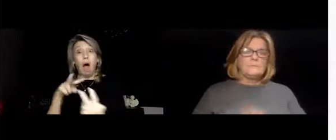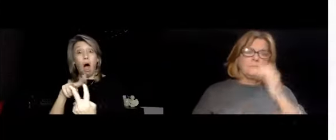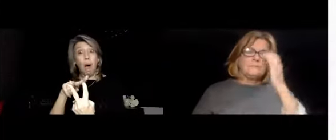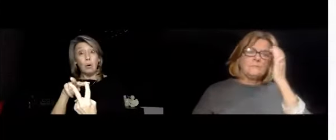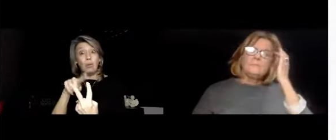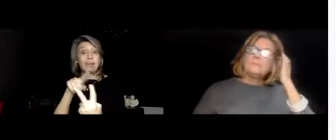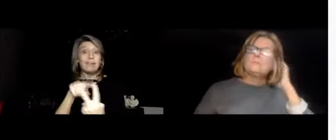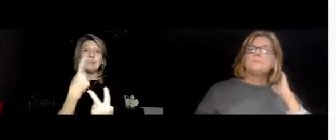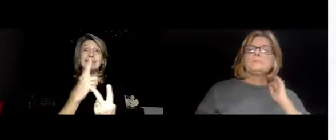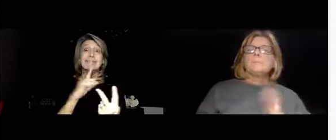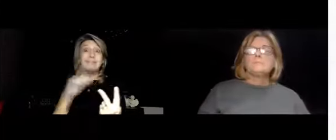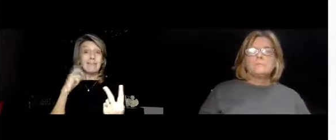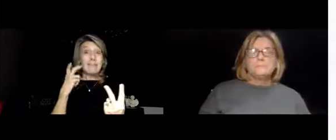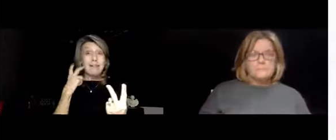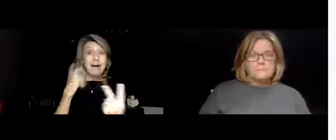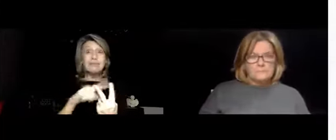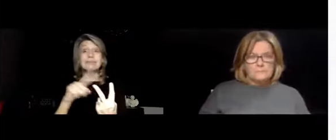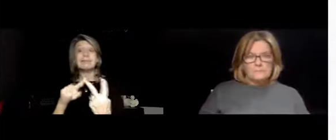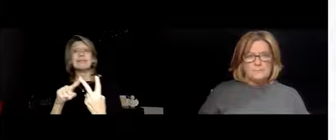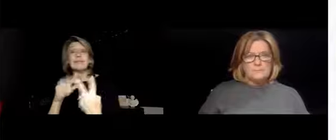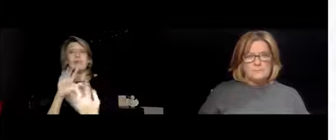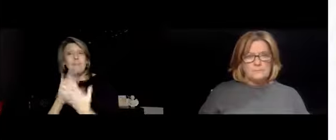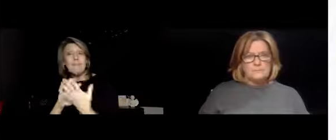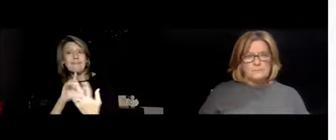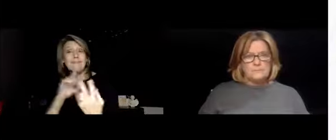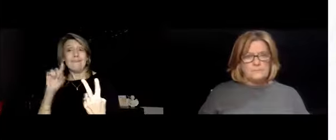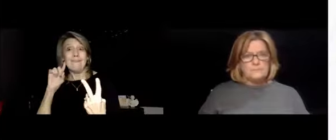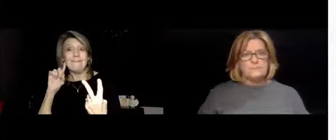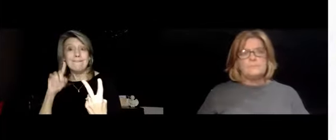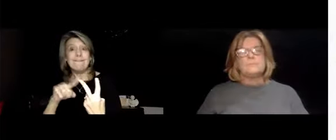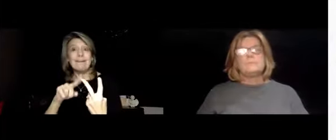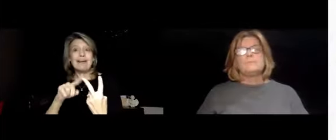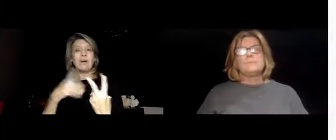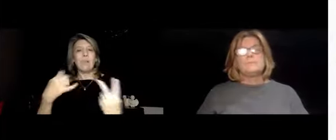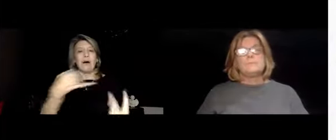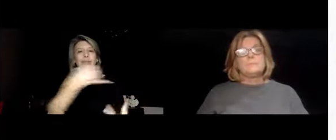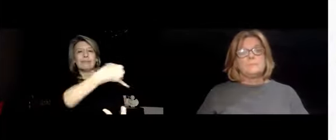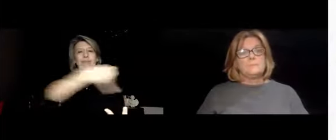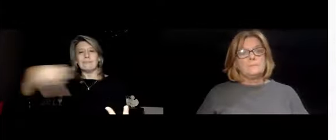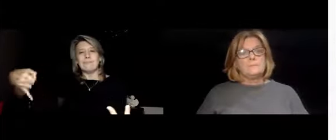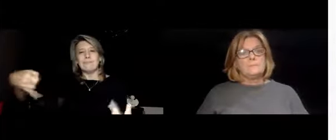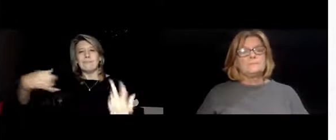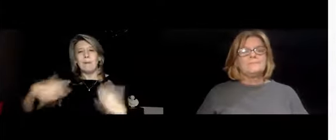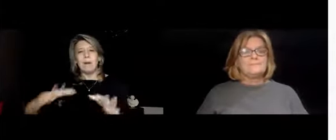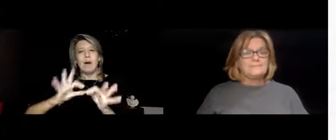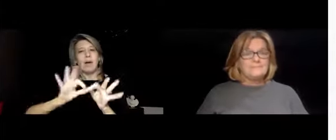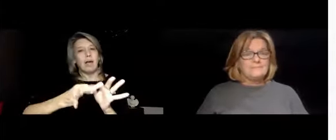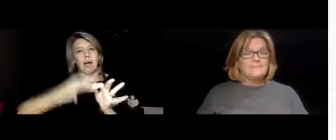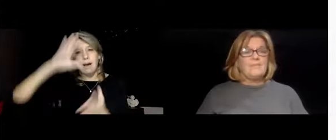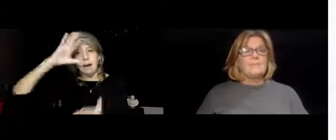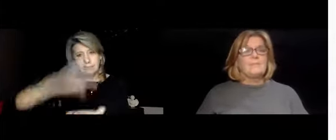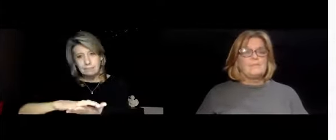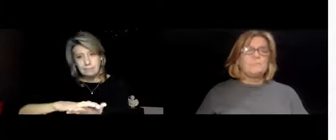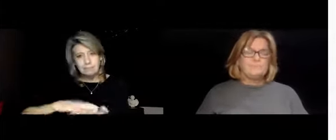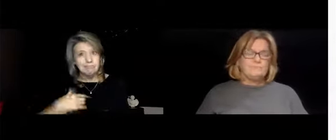time. Another example, there is a deafblind gentleman and his wife is deaf.